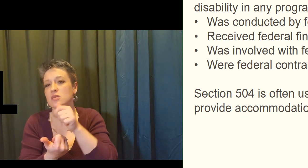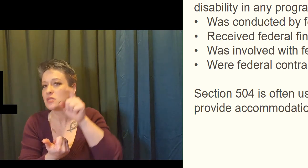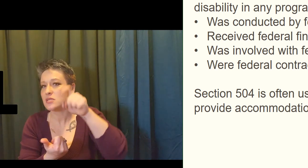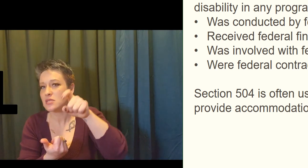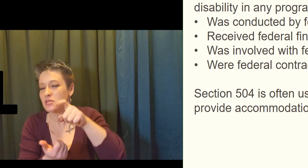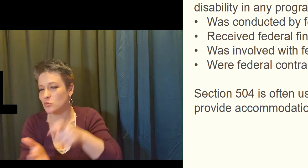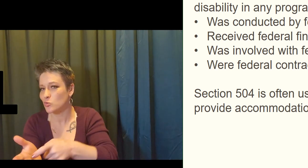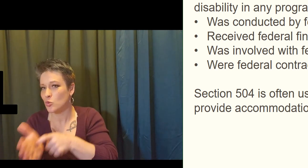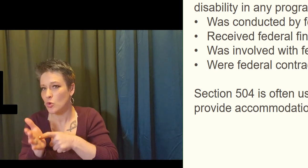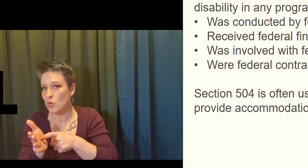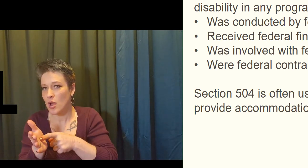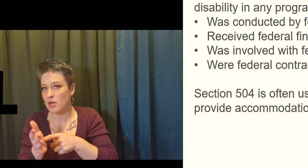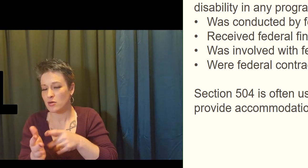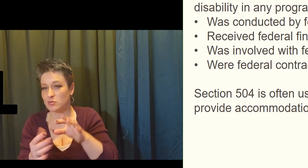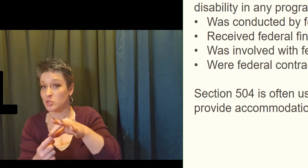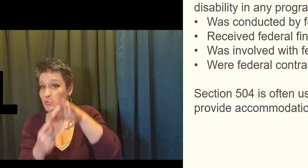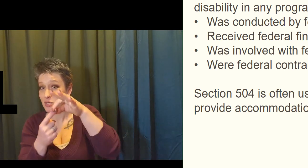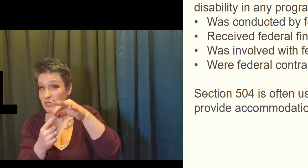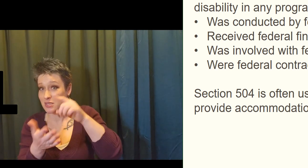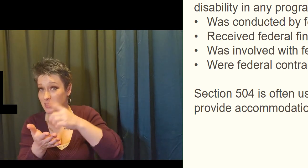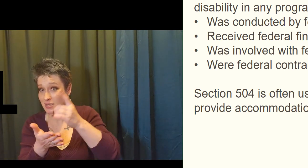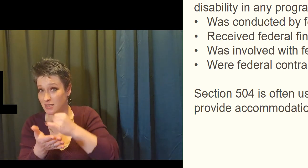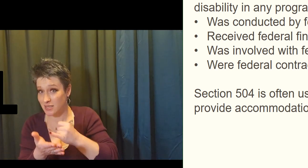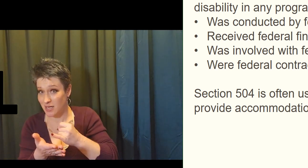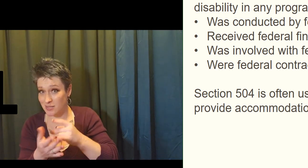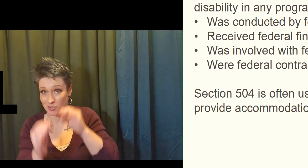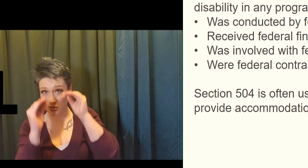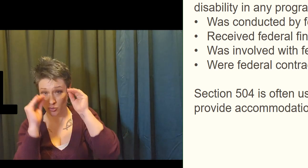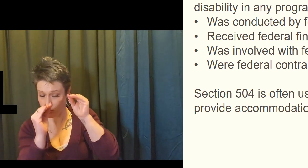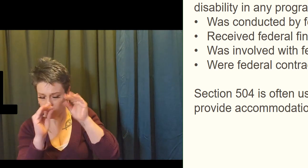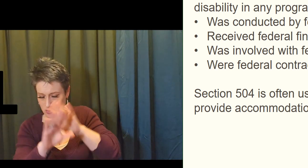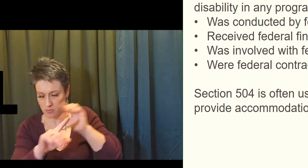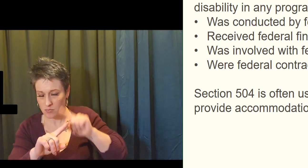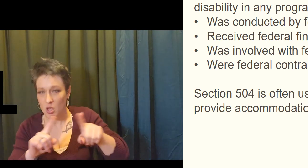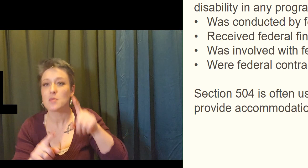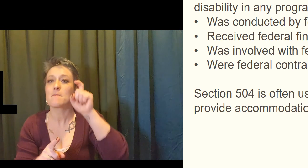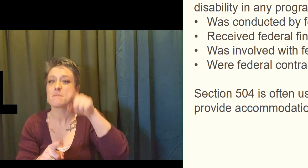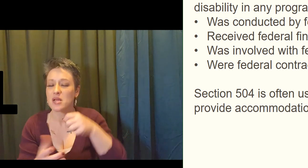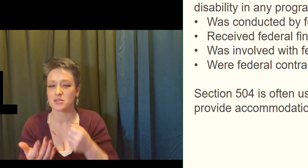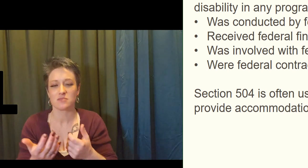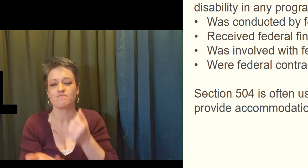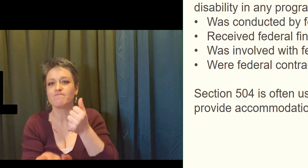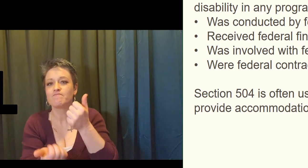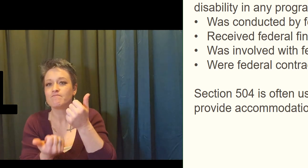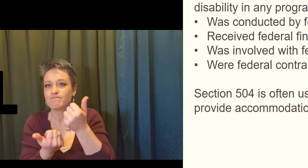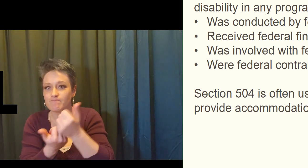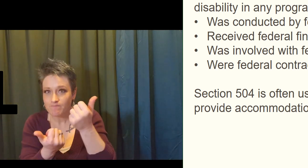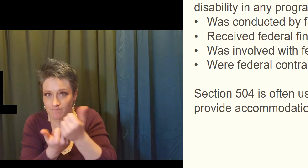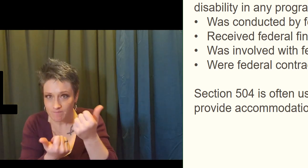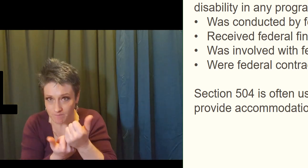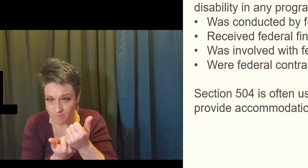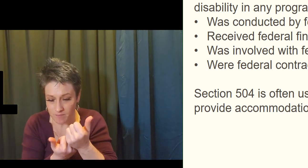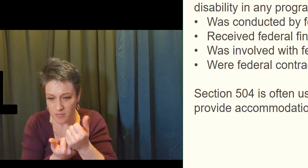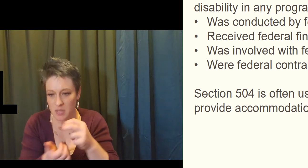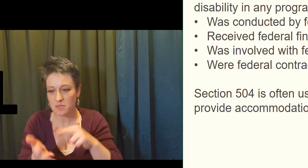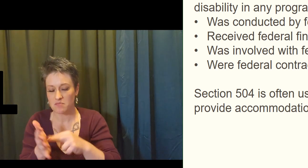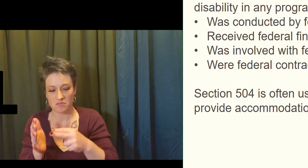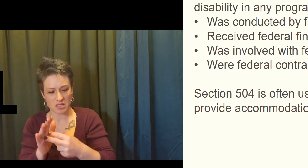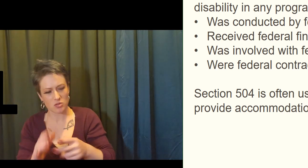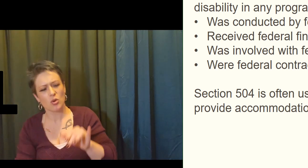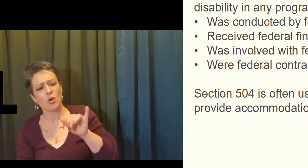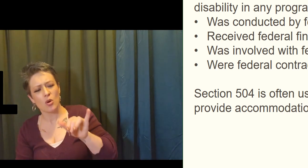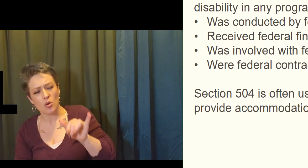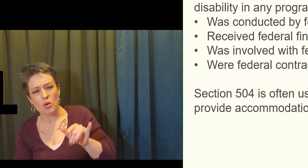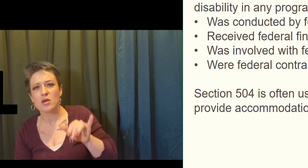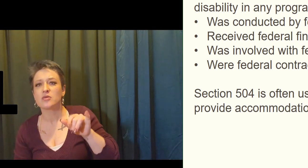have a right to accommodations. Not necessarily to specially designed instruction, but schools must